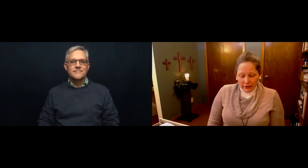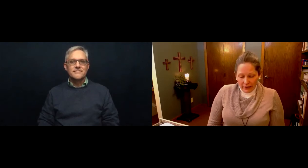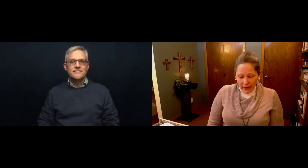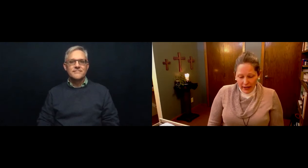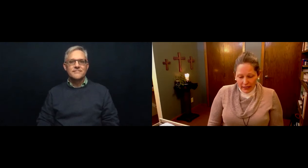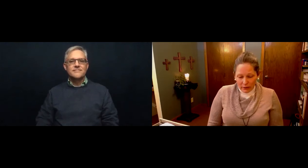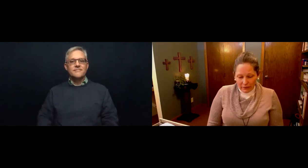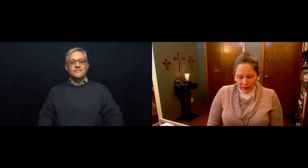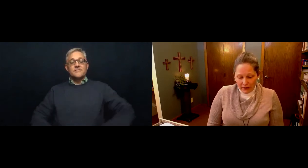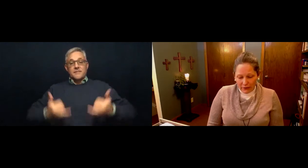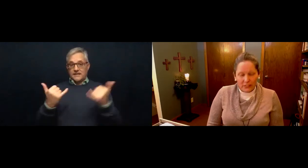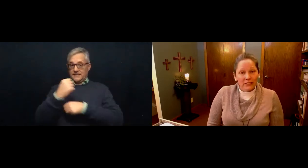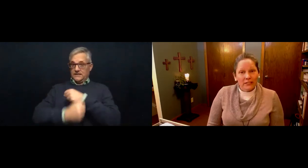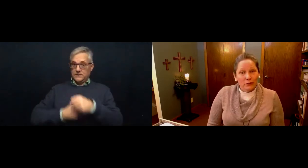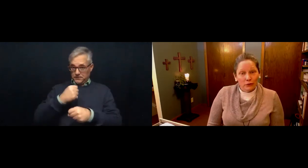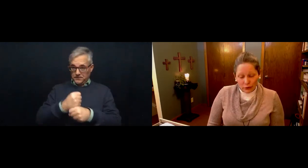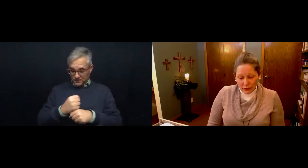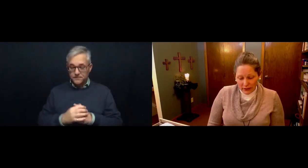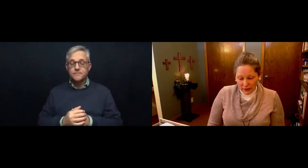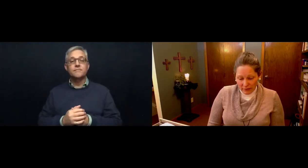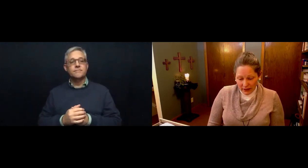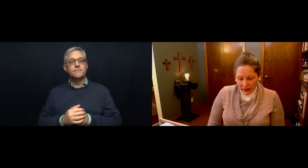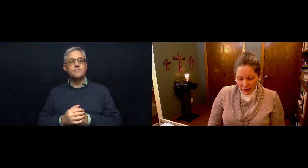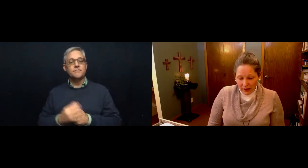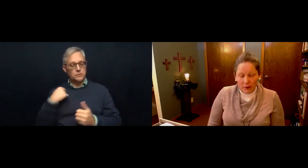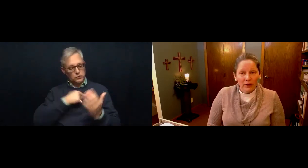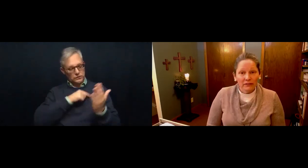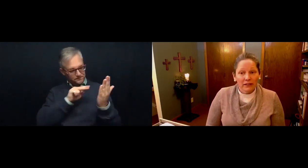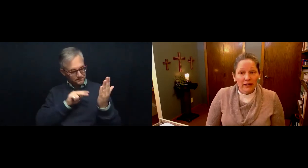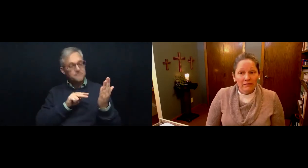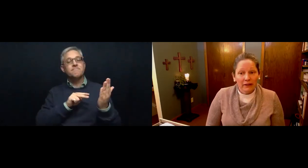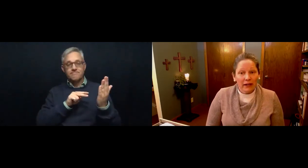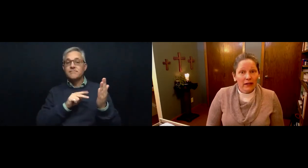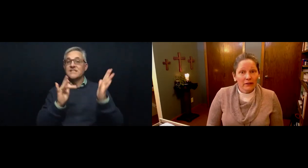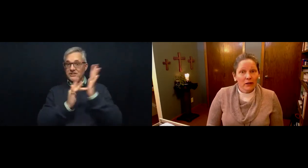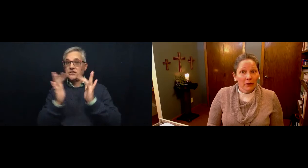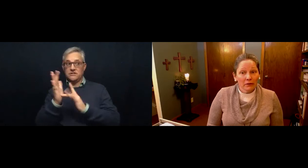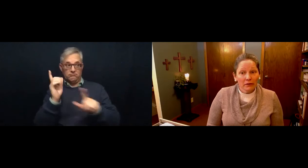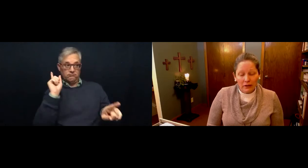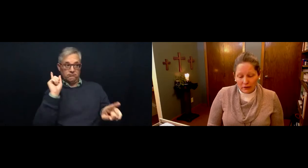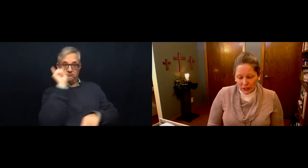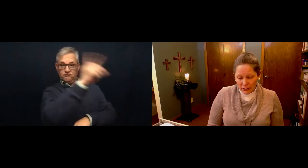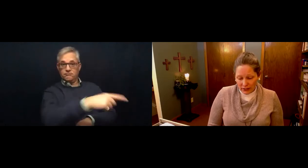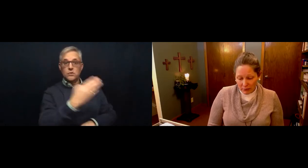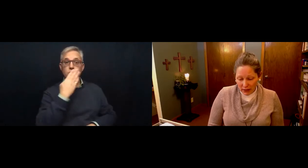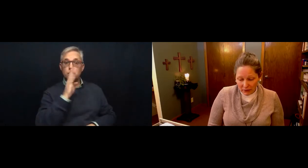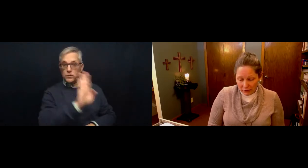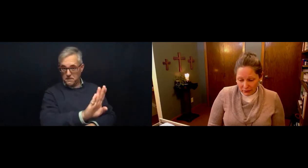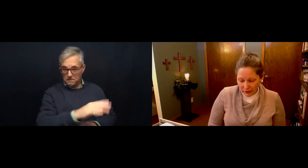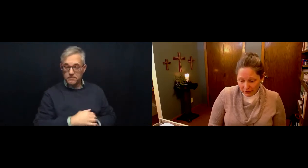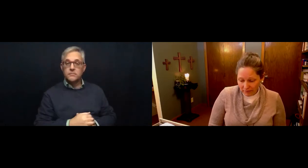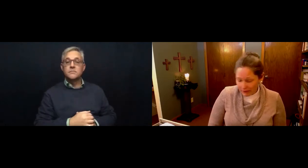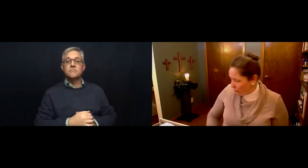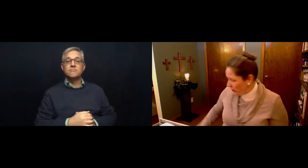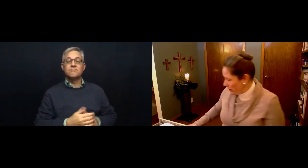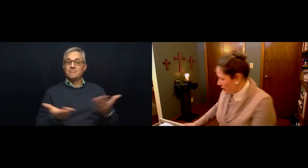This year, as we follow Jesus to Jerusalem here at Bread of Life and our partner congregation, Bethel